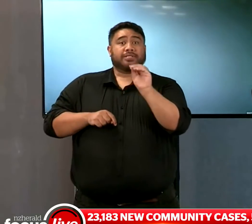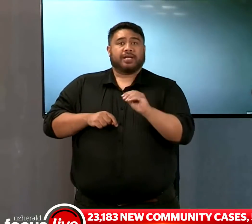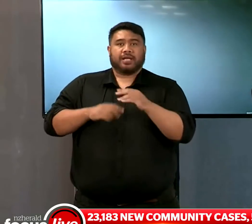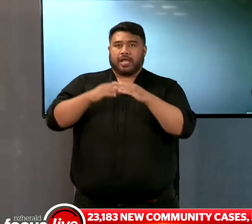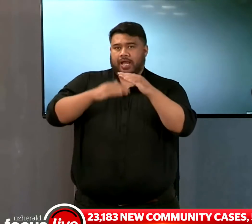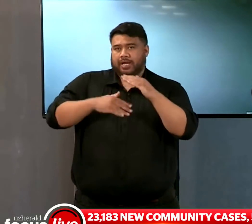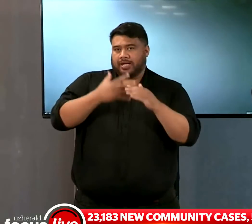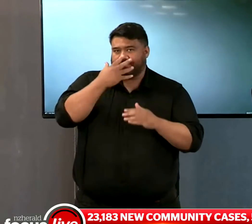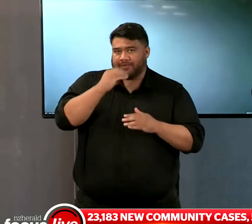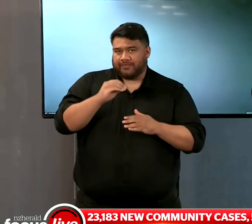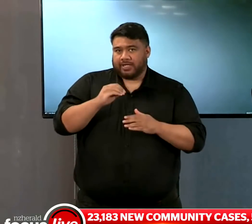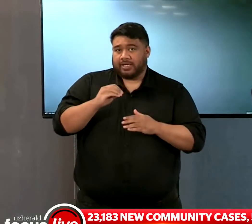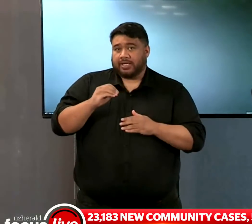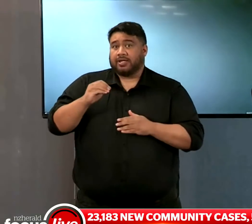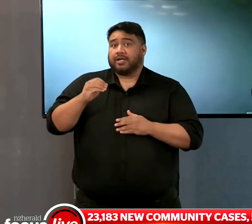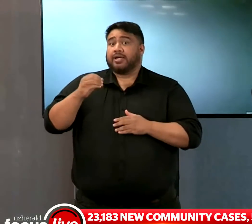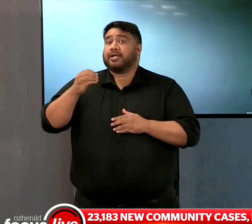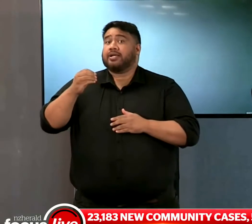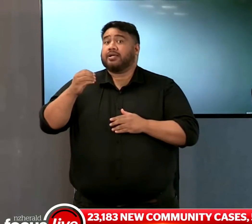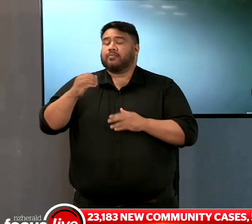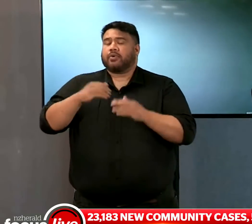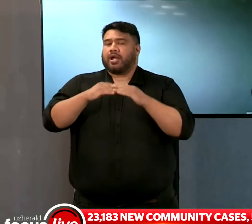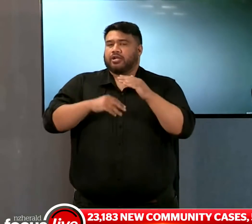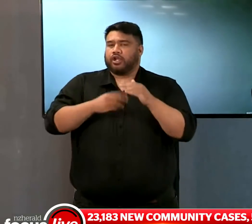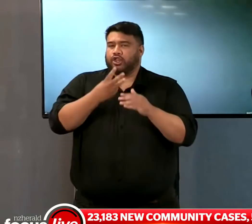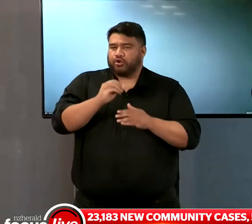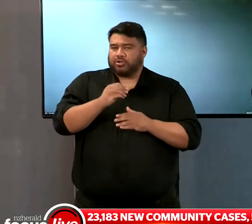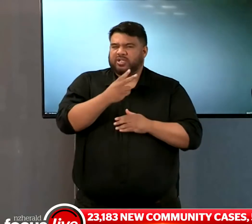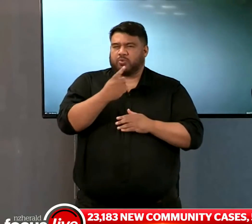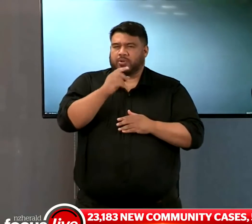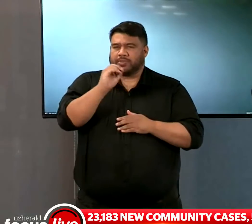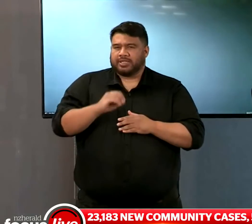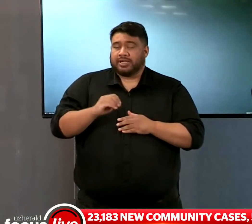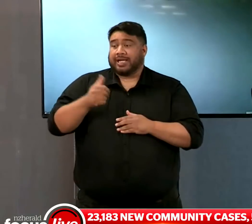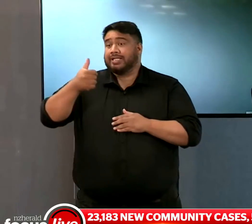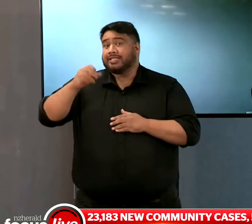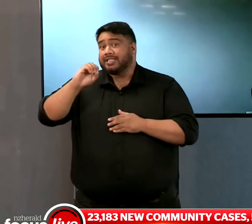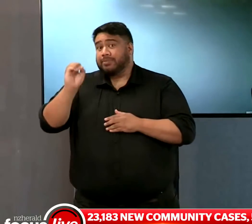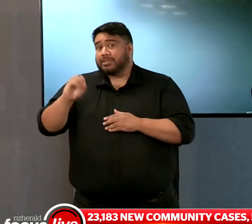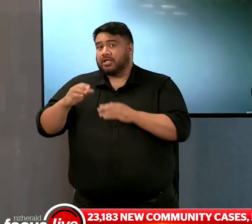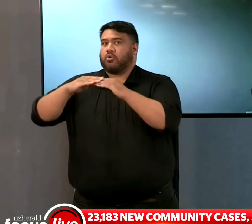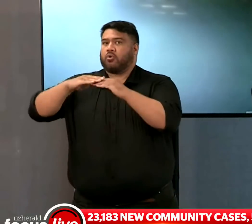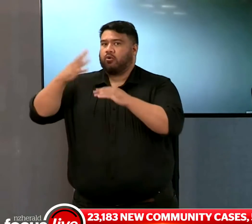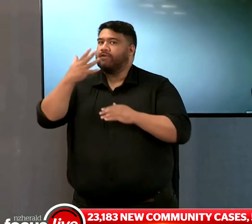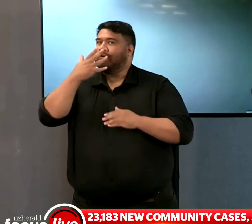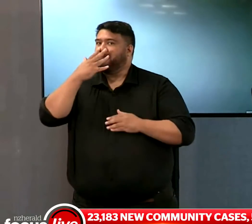around 60%, are under 30, while around 60% are over age 50.